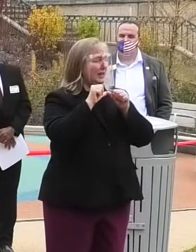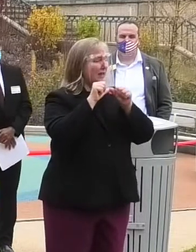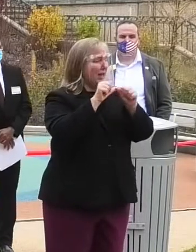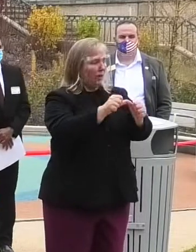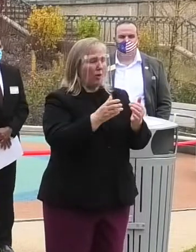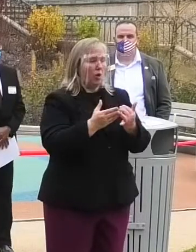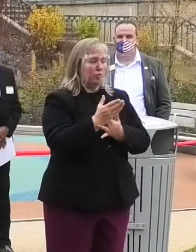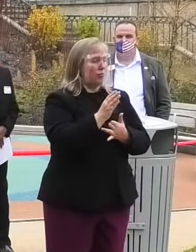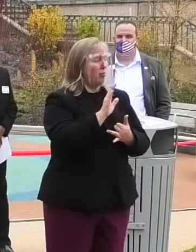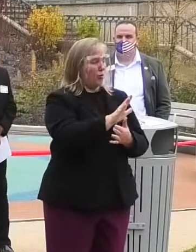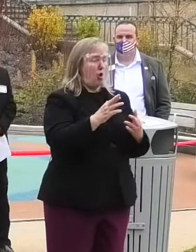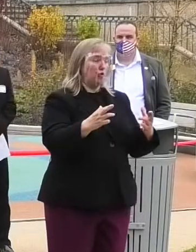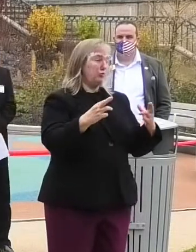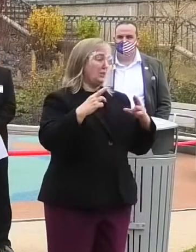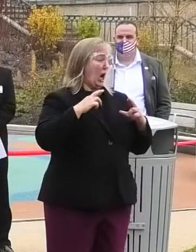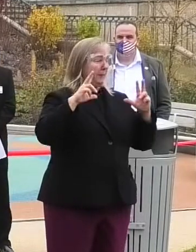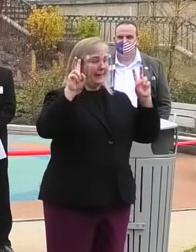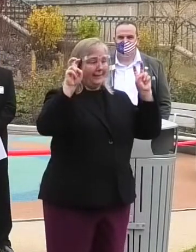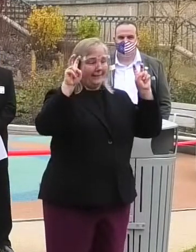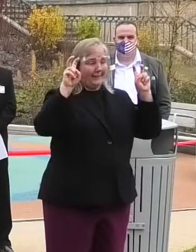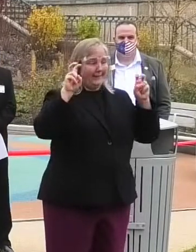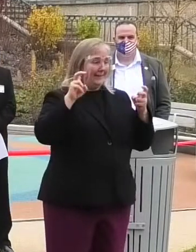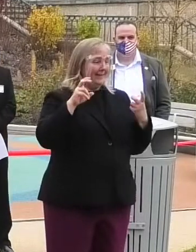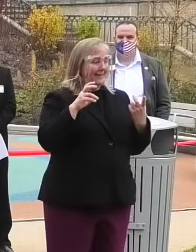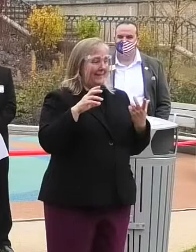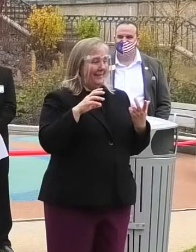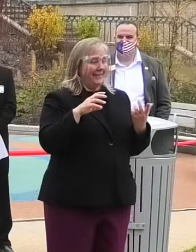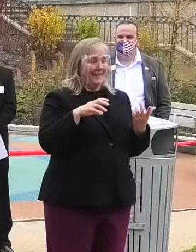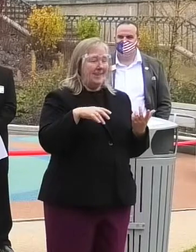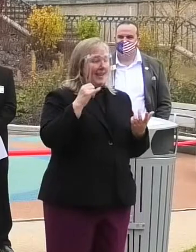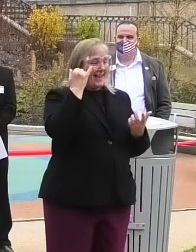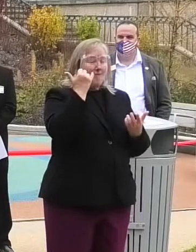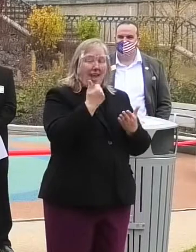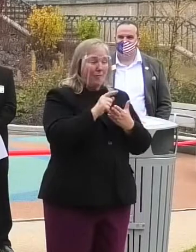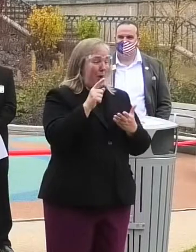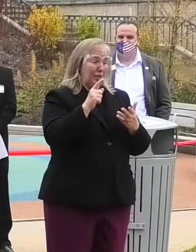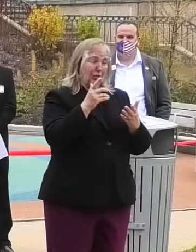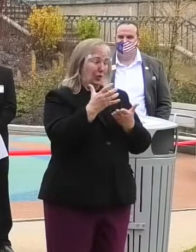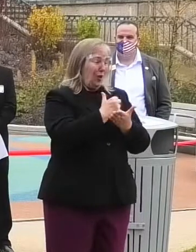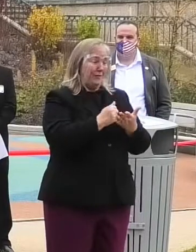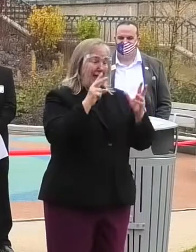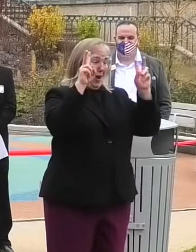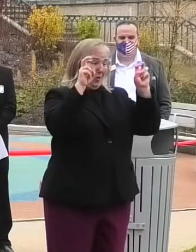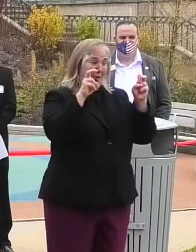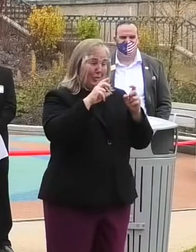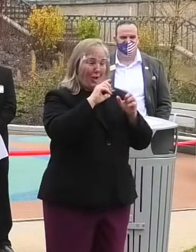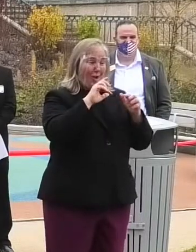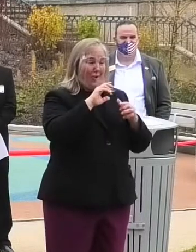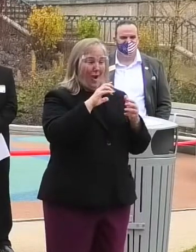through your retirement. And if anyone deserves air quotes around that word, it would be you.